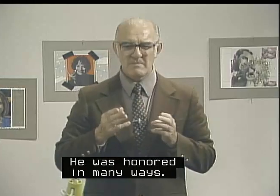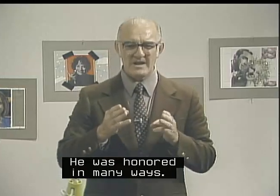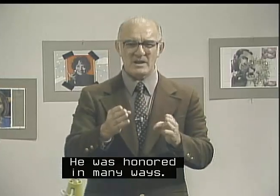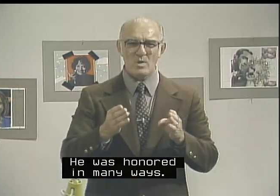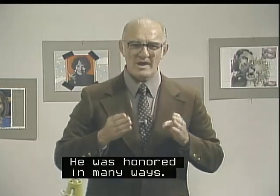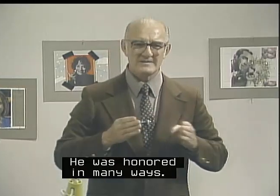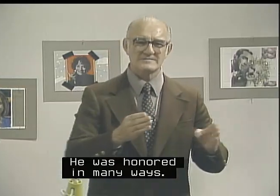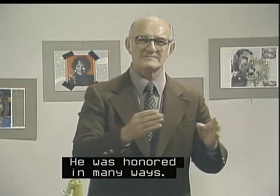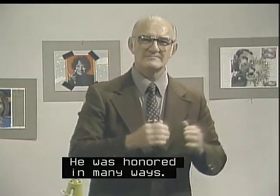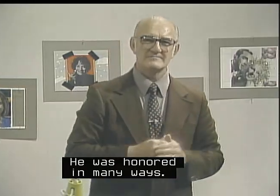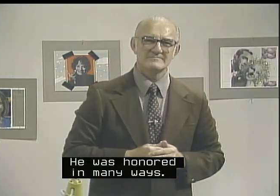many ways.